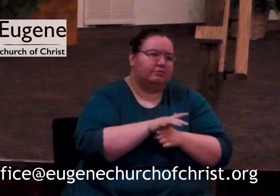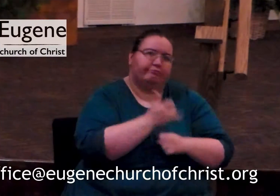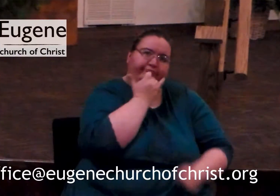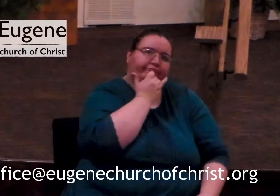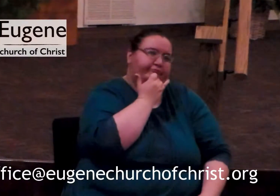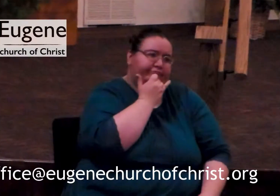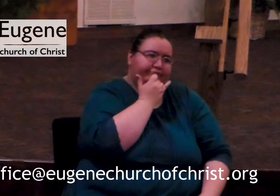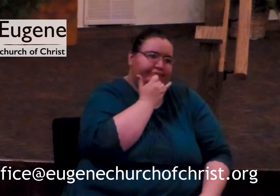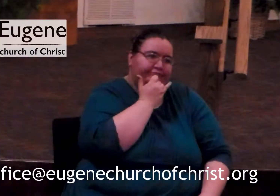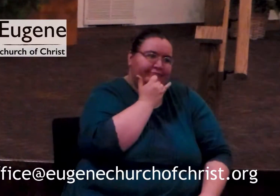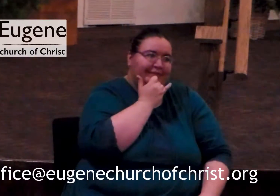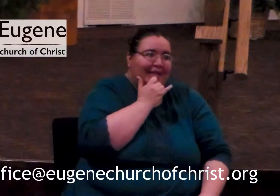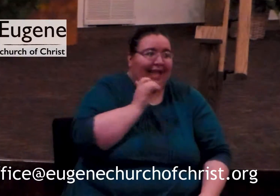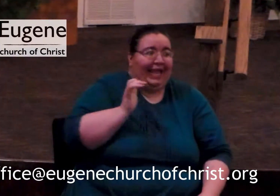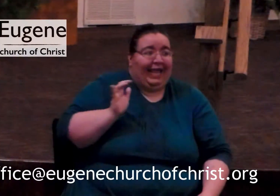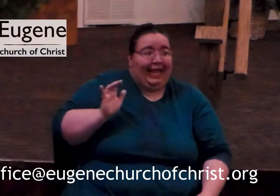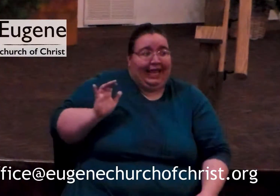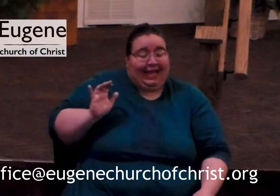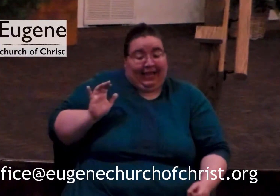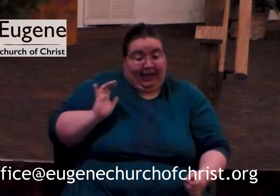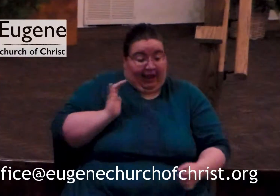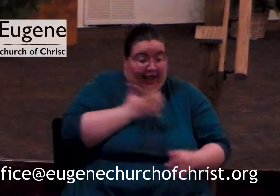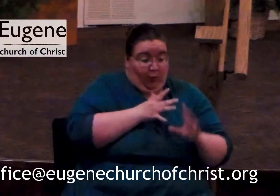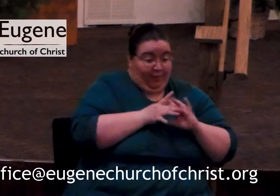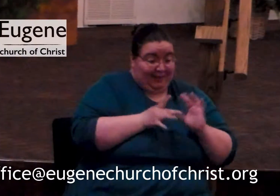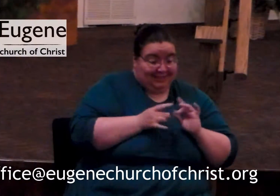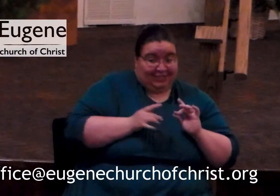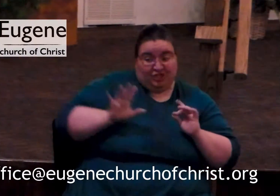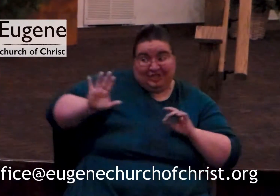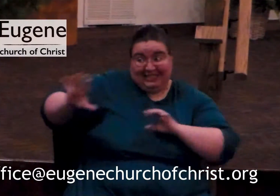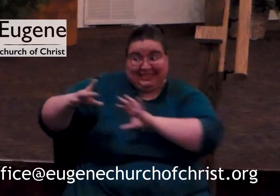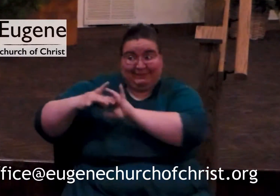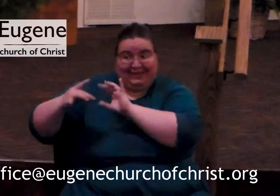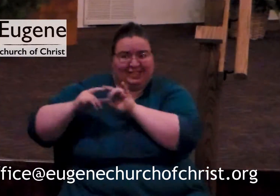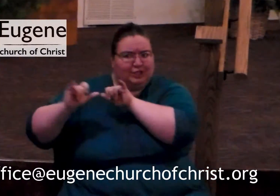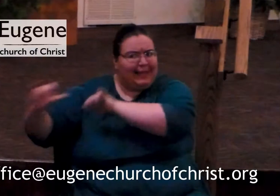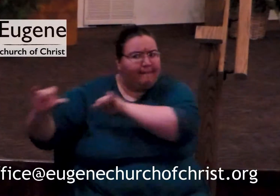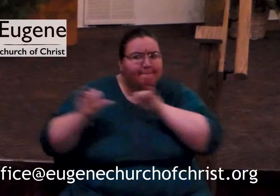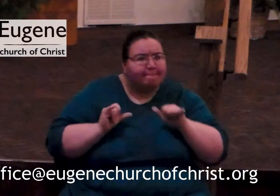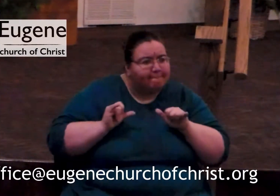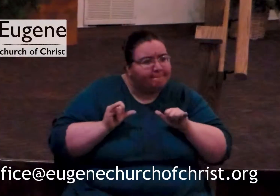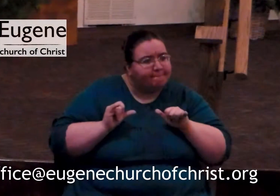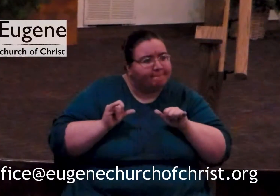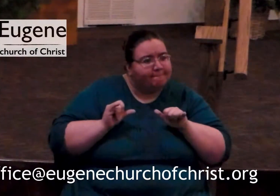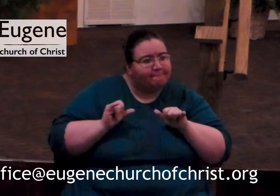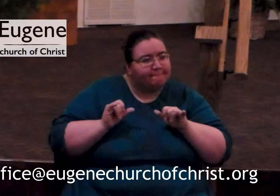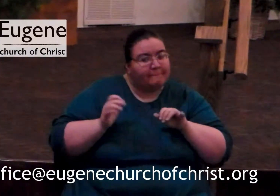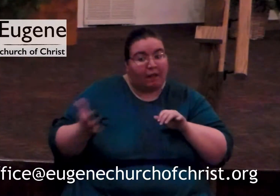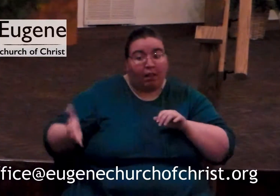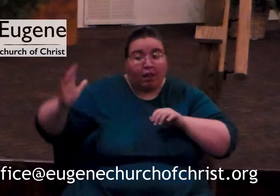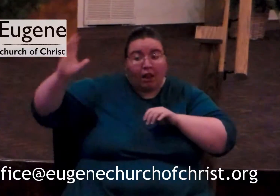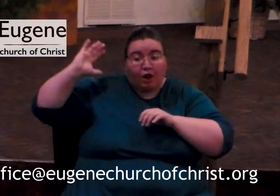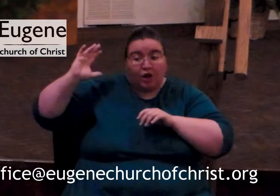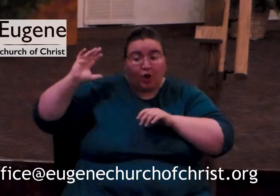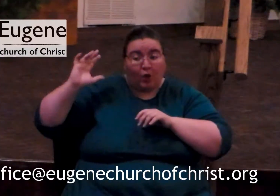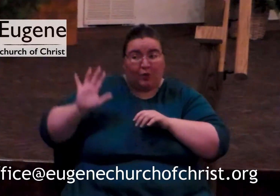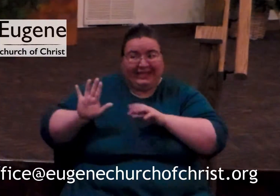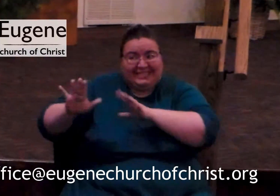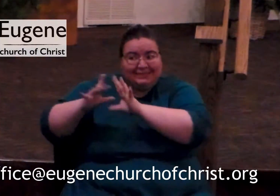the same message that can draw people to him today. That message is the same message that still changes lives. That